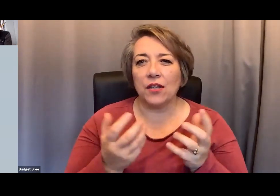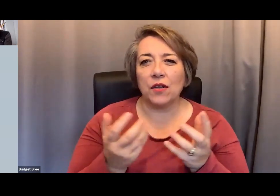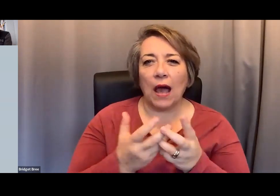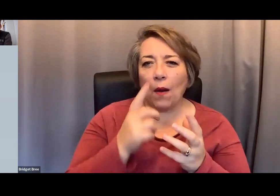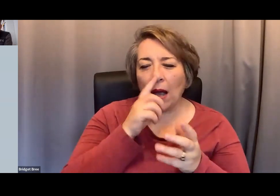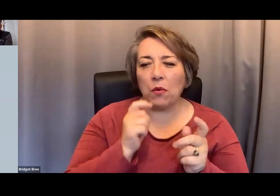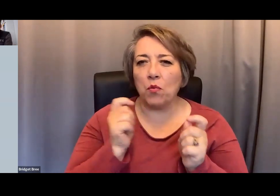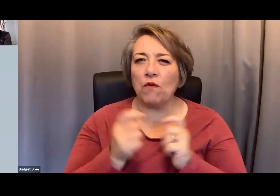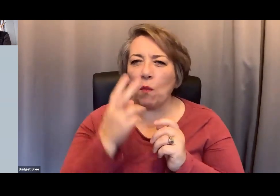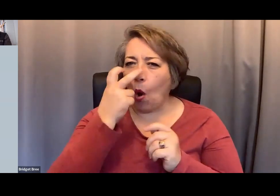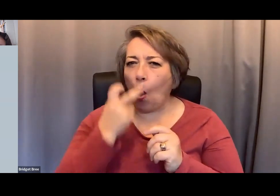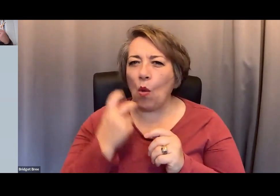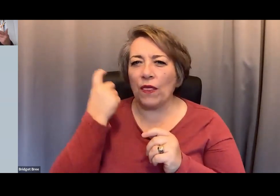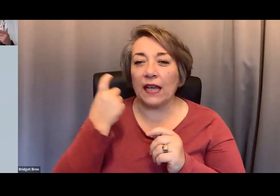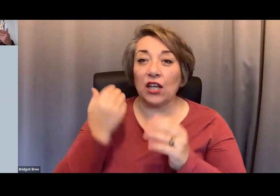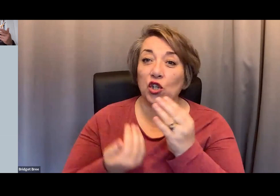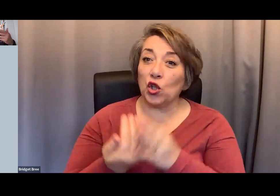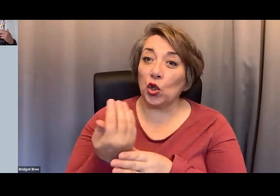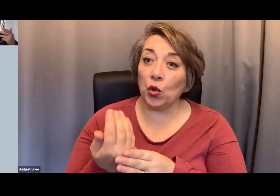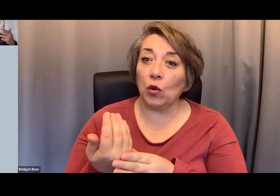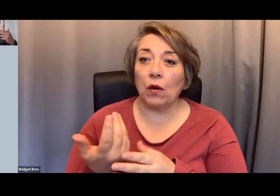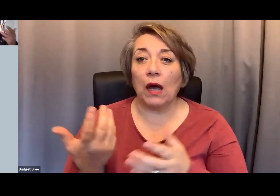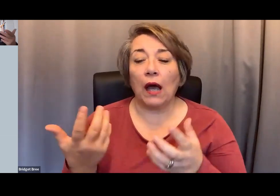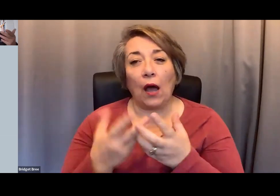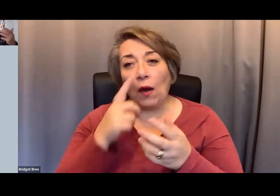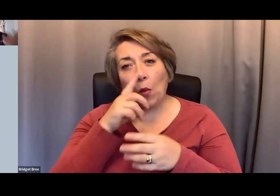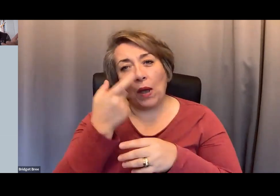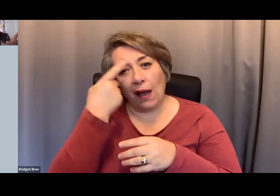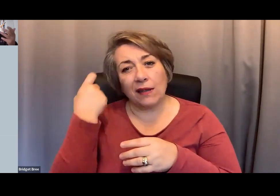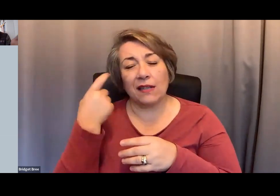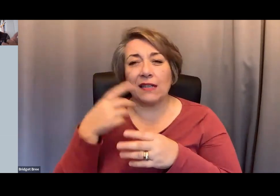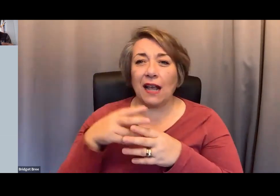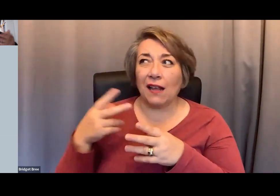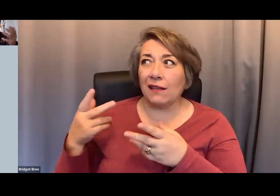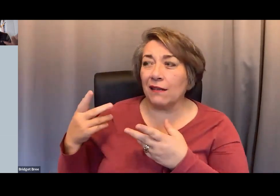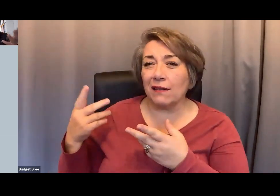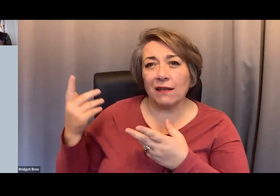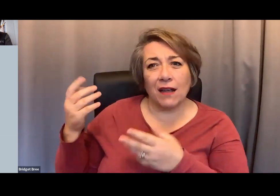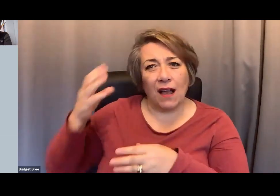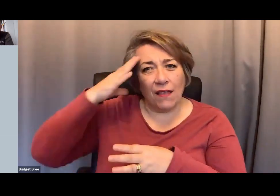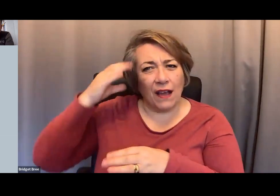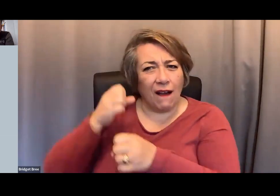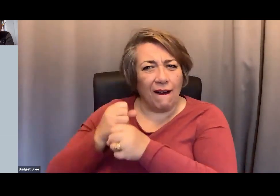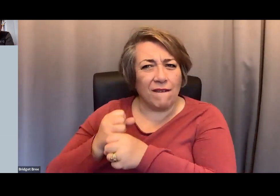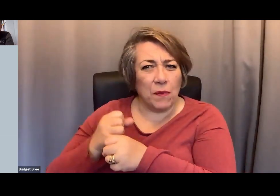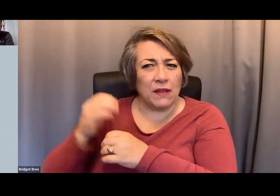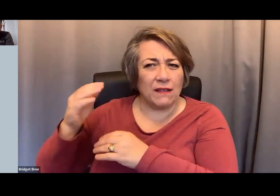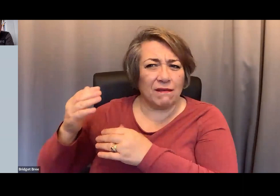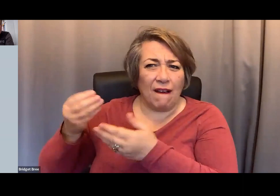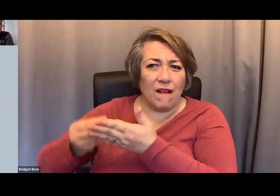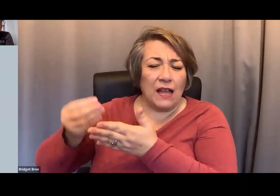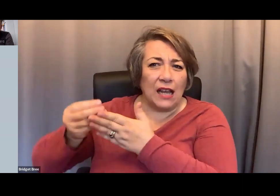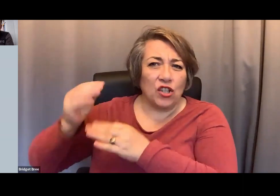towards a new thinking. How do we need to understand the purpose, the networks, the governance, ownership, and the financial structures of